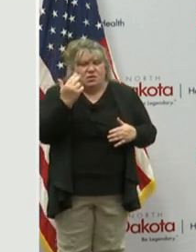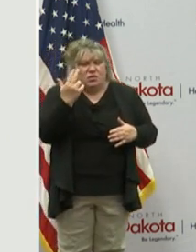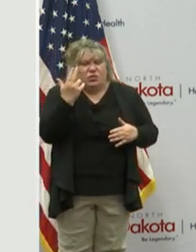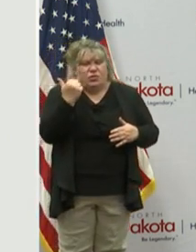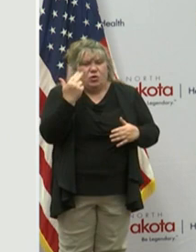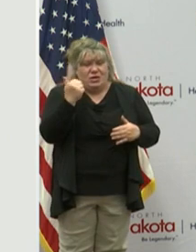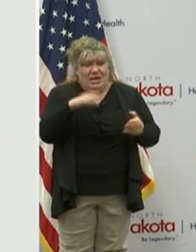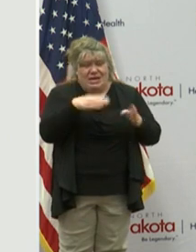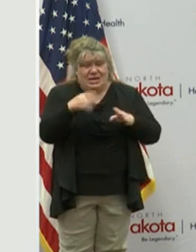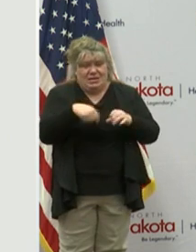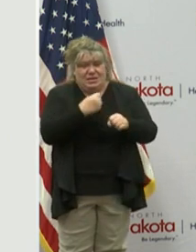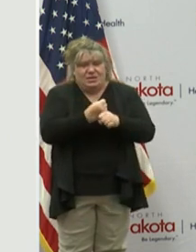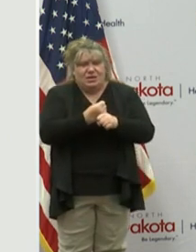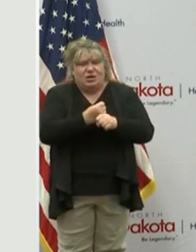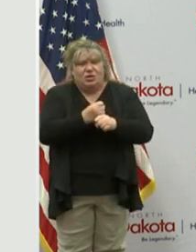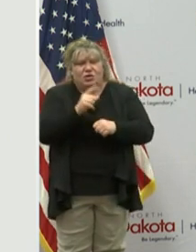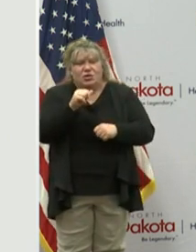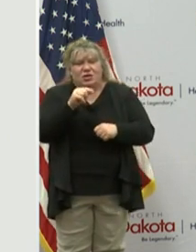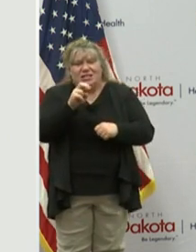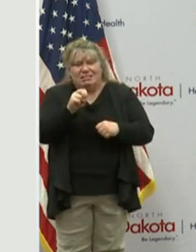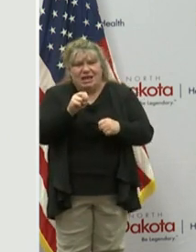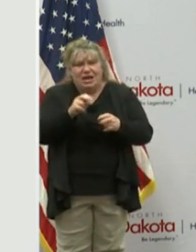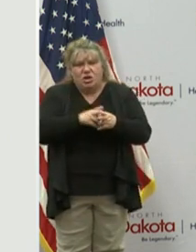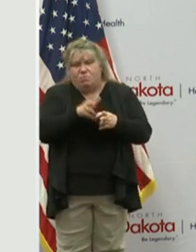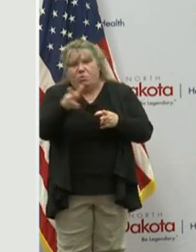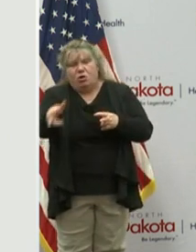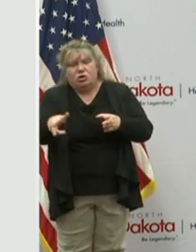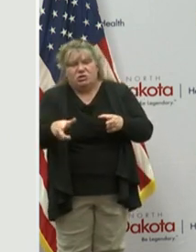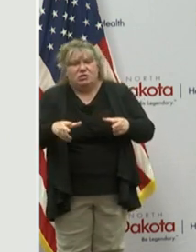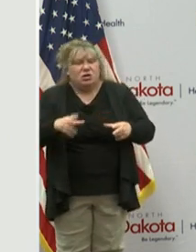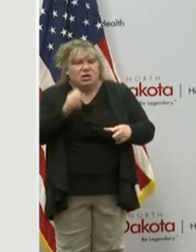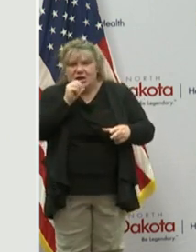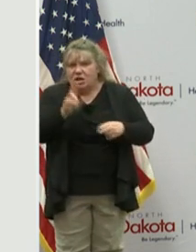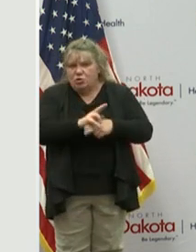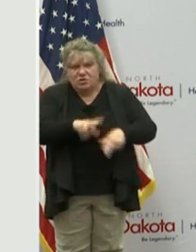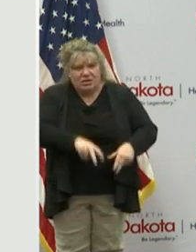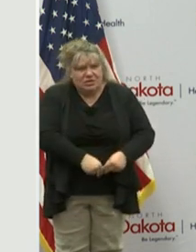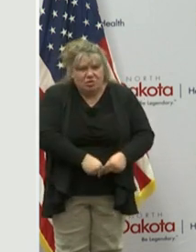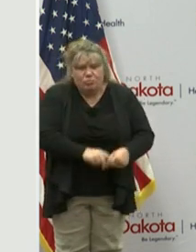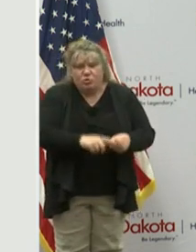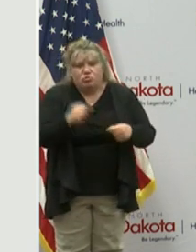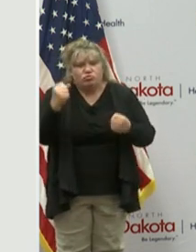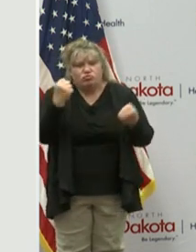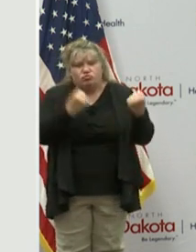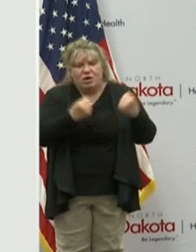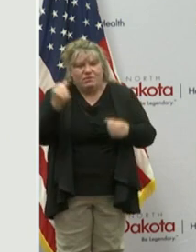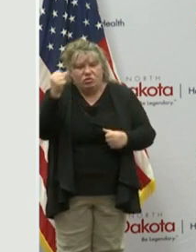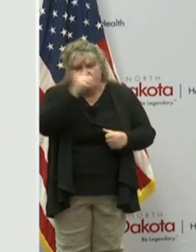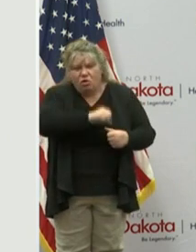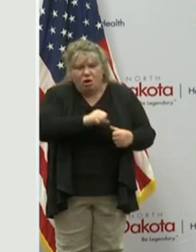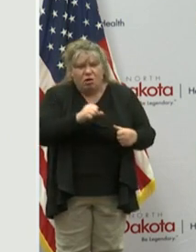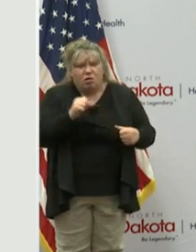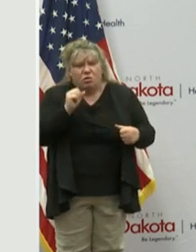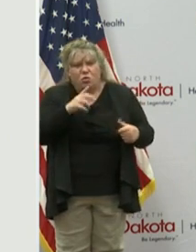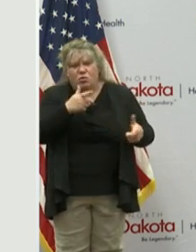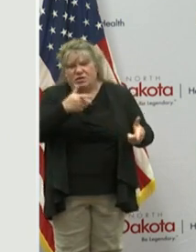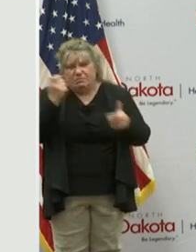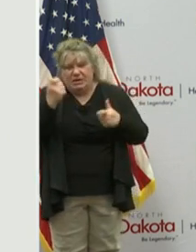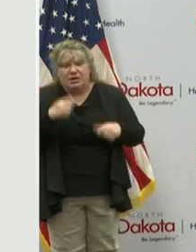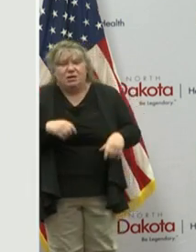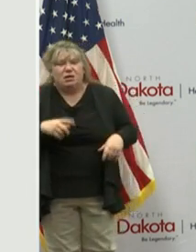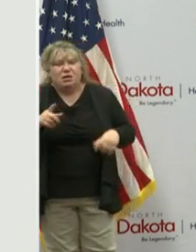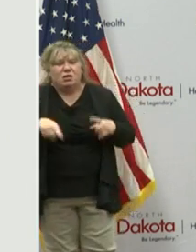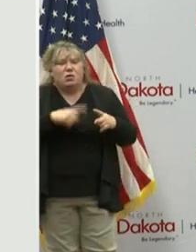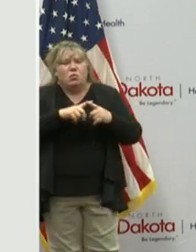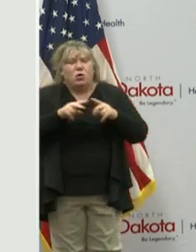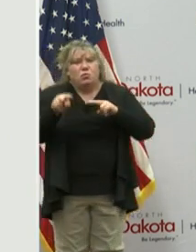as before. Lane departure, no seatbelt use, excessive speed, or driving under the influence. When we take a